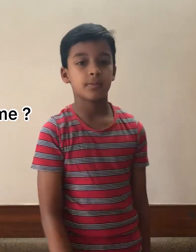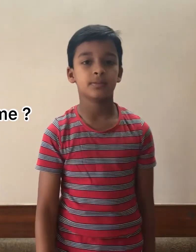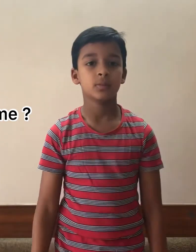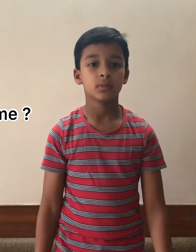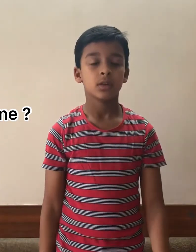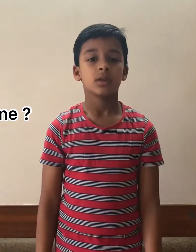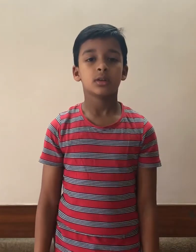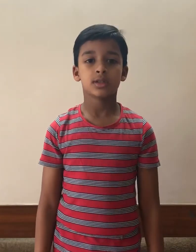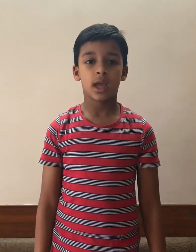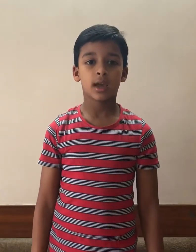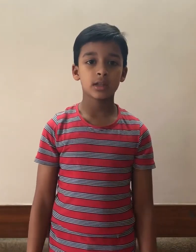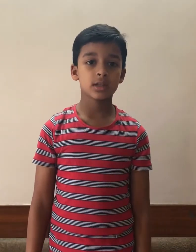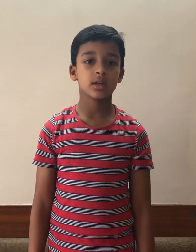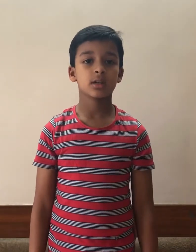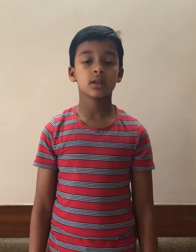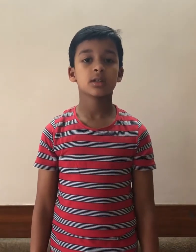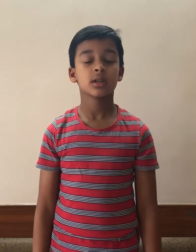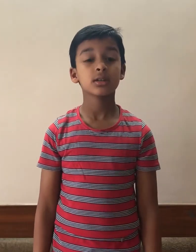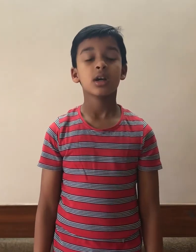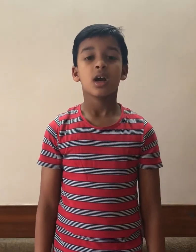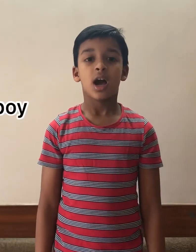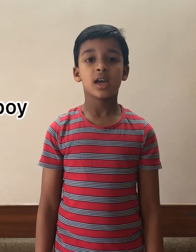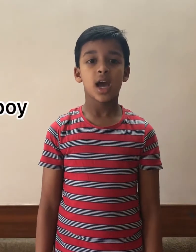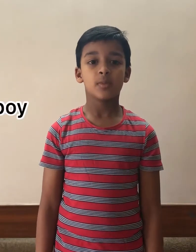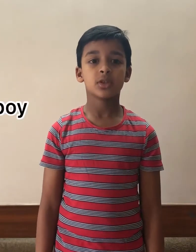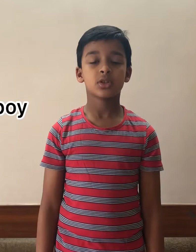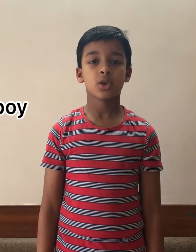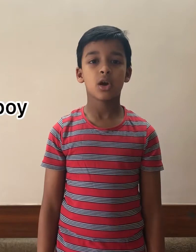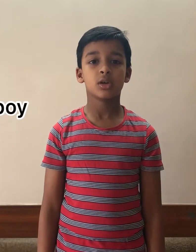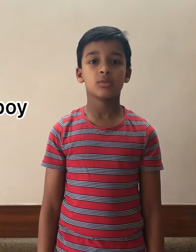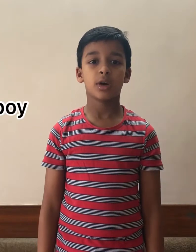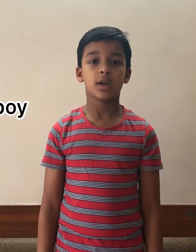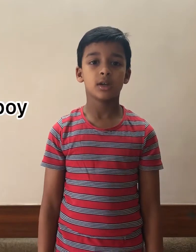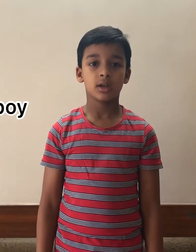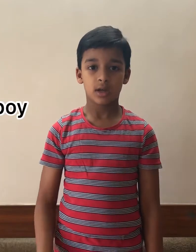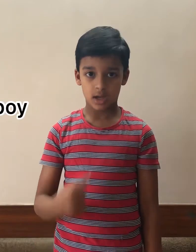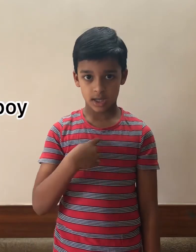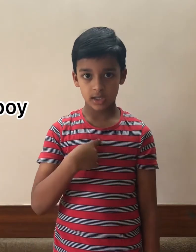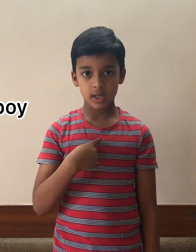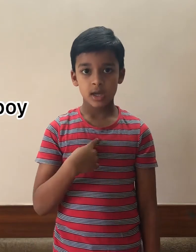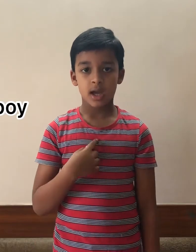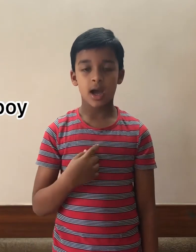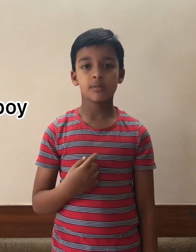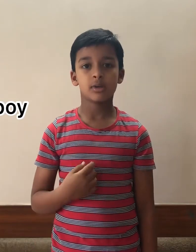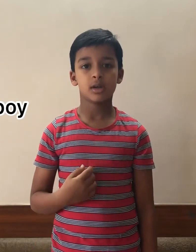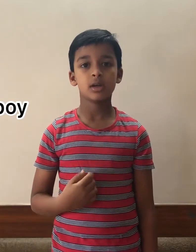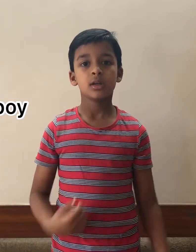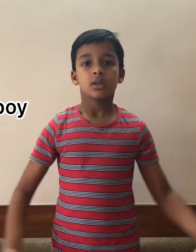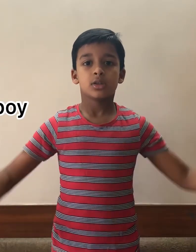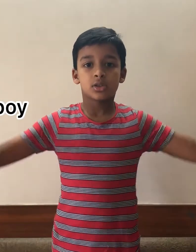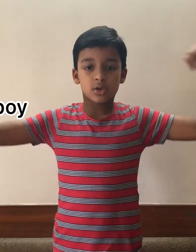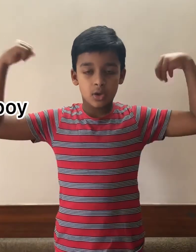The second sentence is I am a strong boy. I am a strong